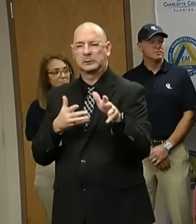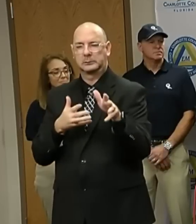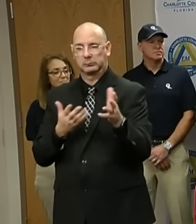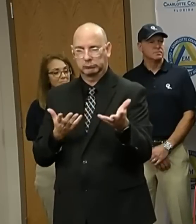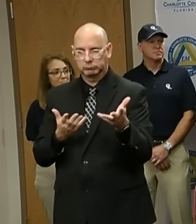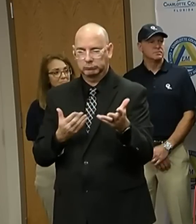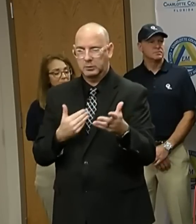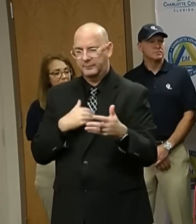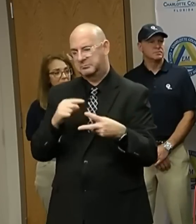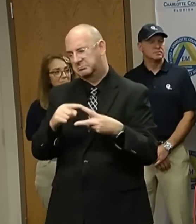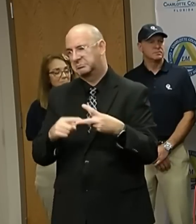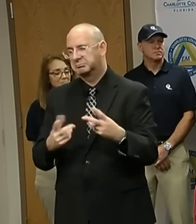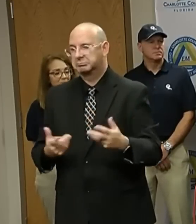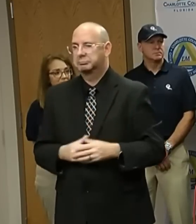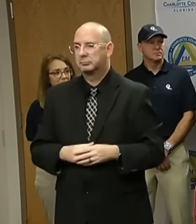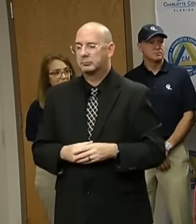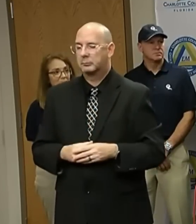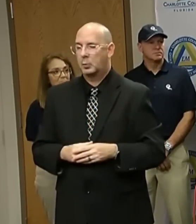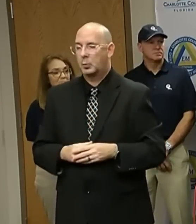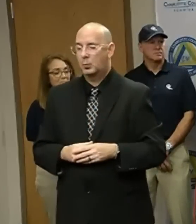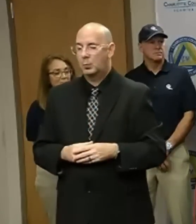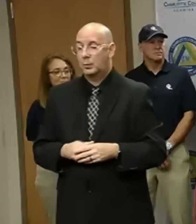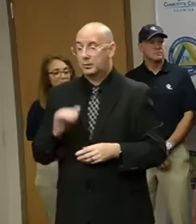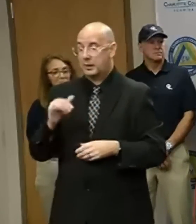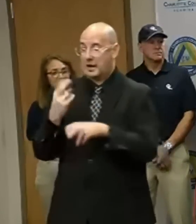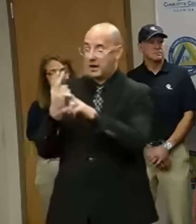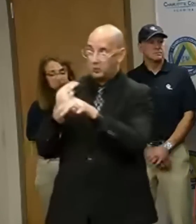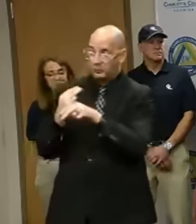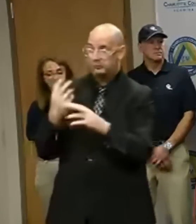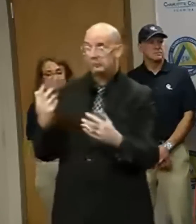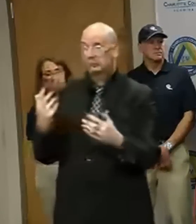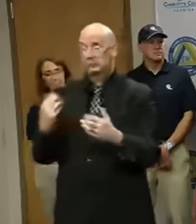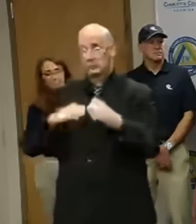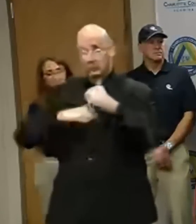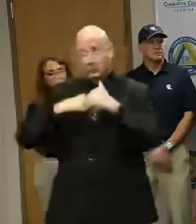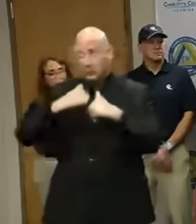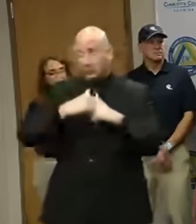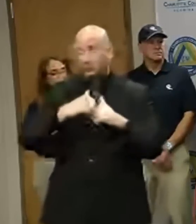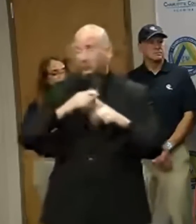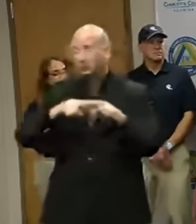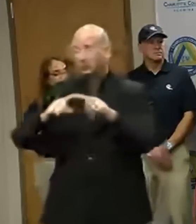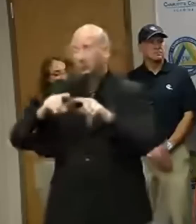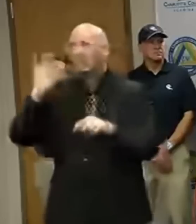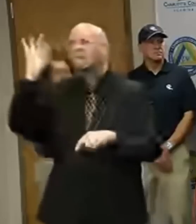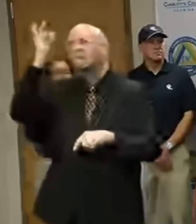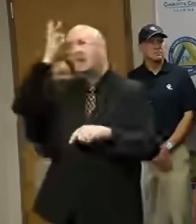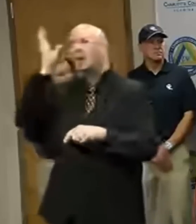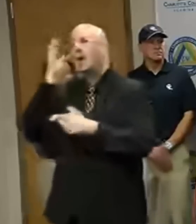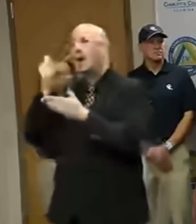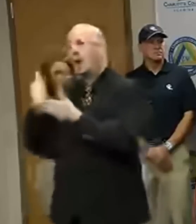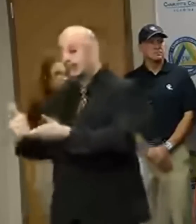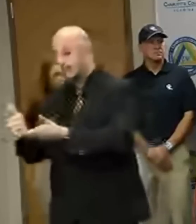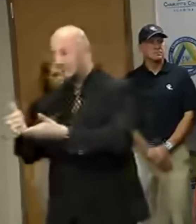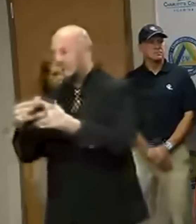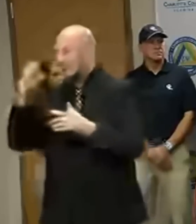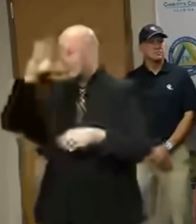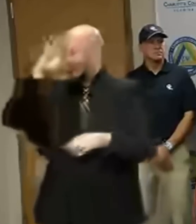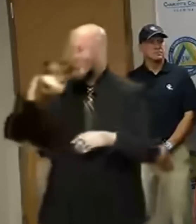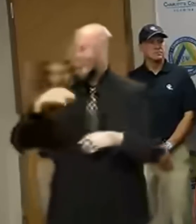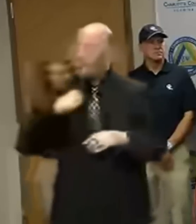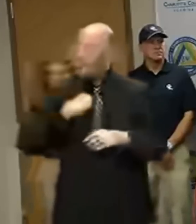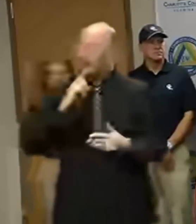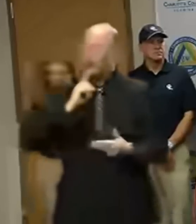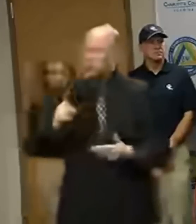infrastructure, obviously we'll seek federal support for that, but we're also, Florida, we're well positioned